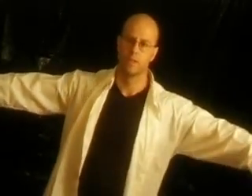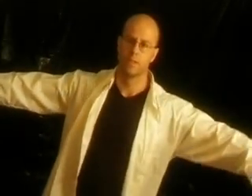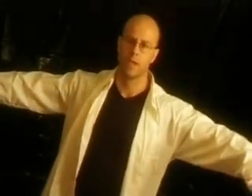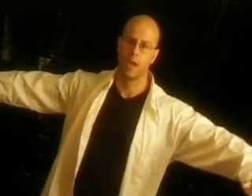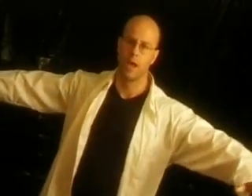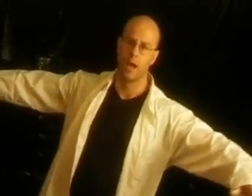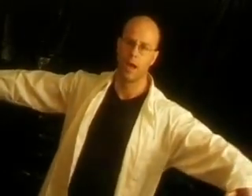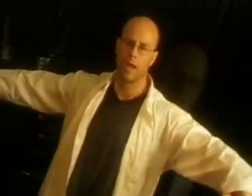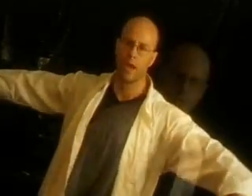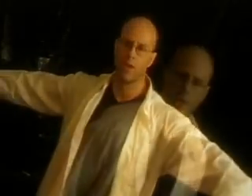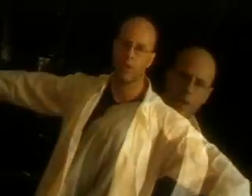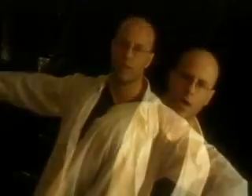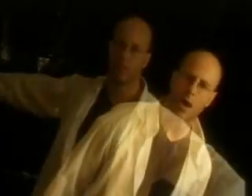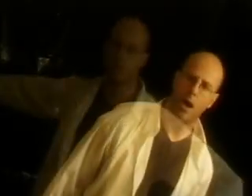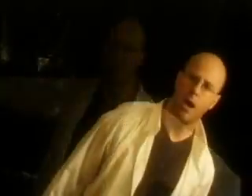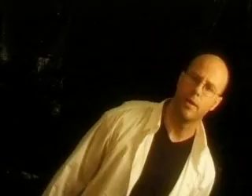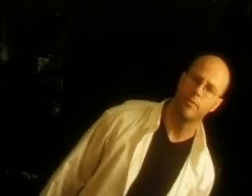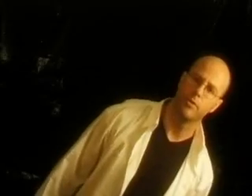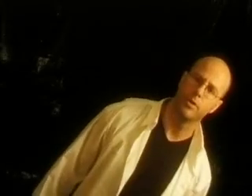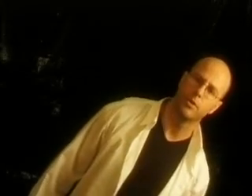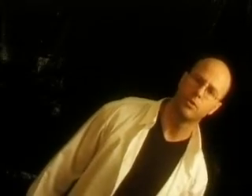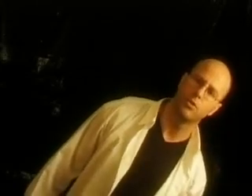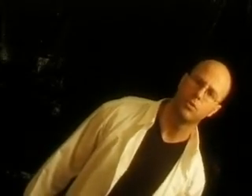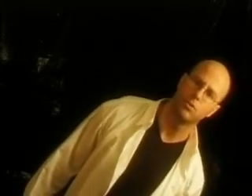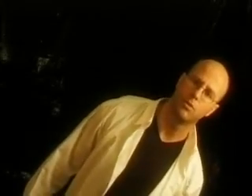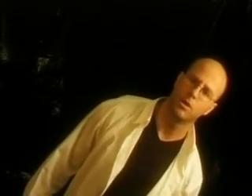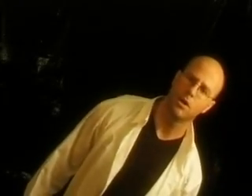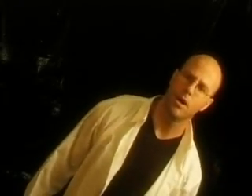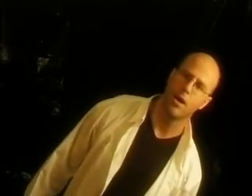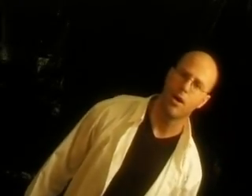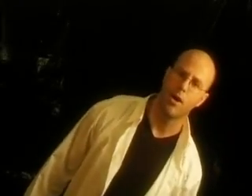Hello. I bring you love